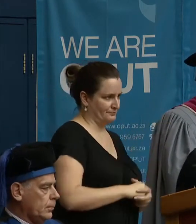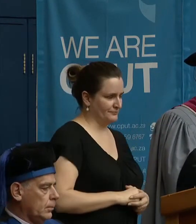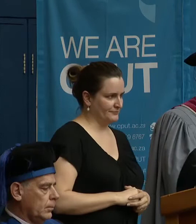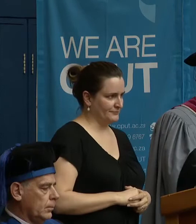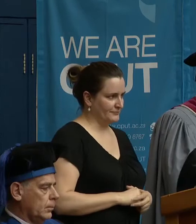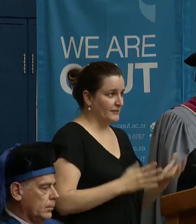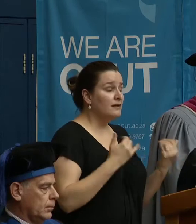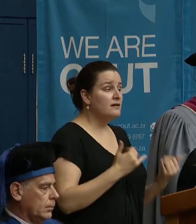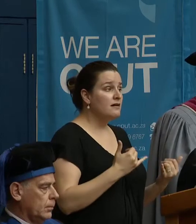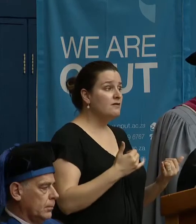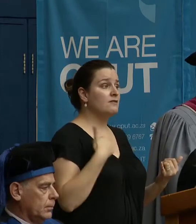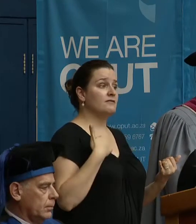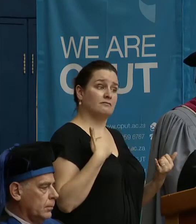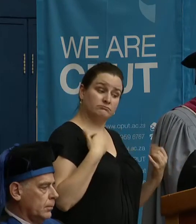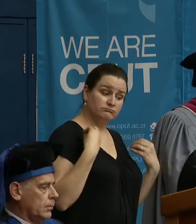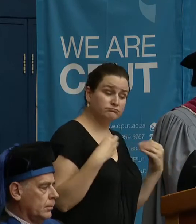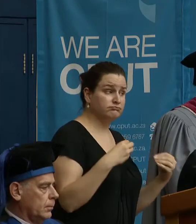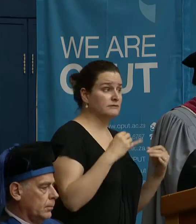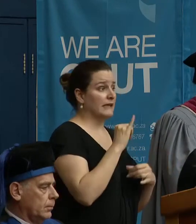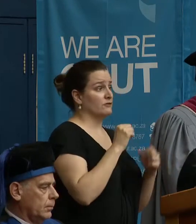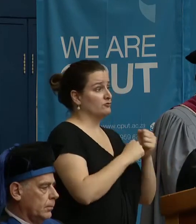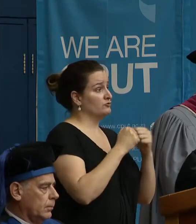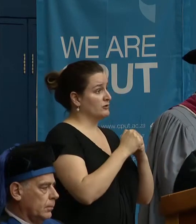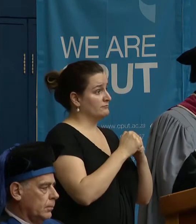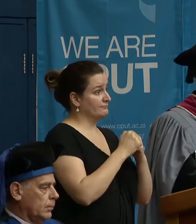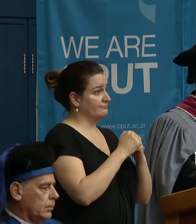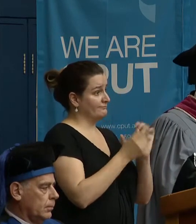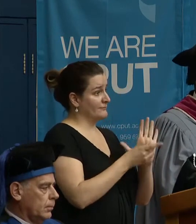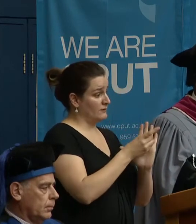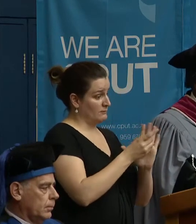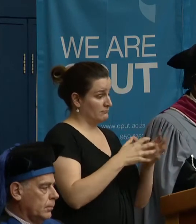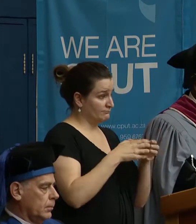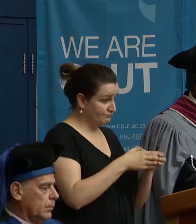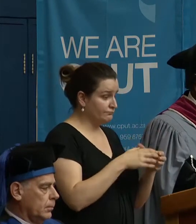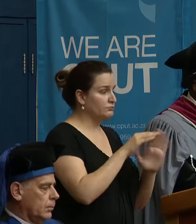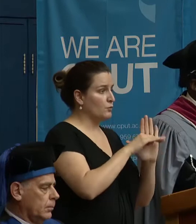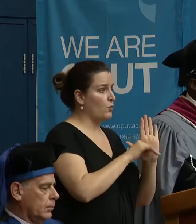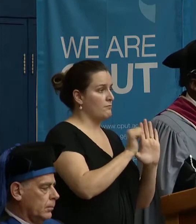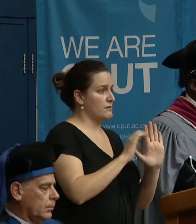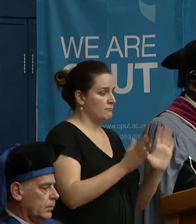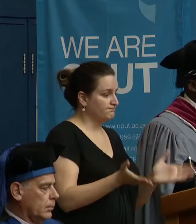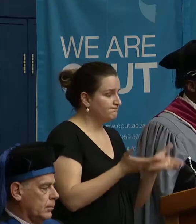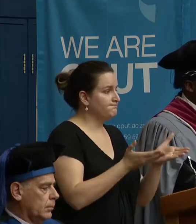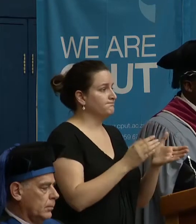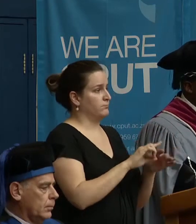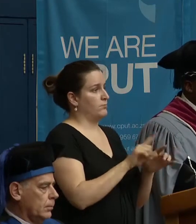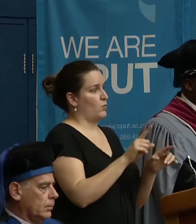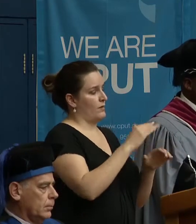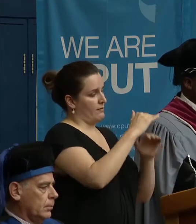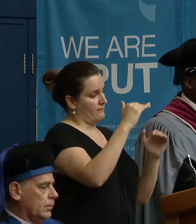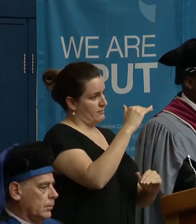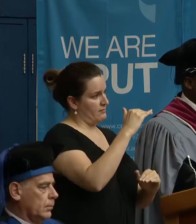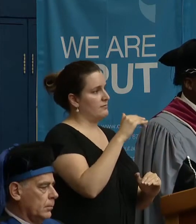currently embarking on a major infrastructure development program to support further growth at both the undergraduate and